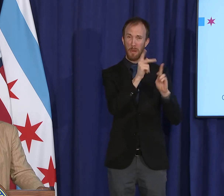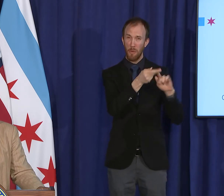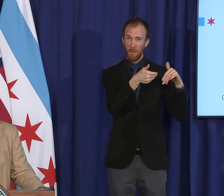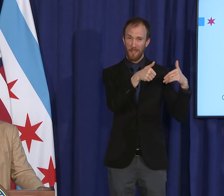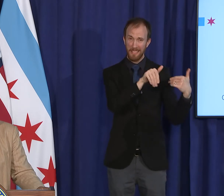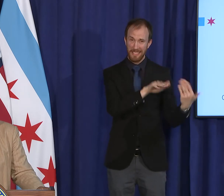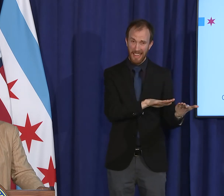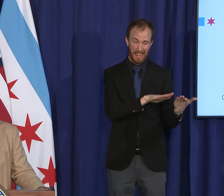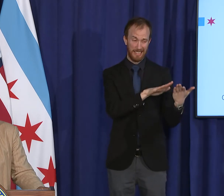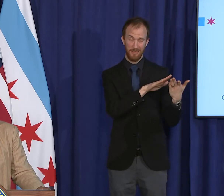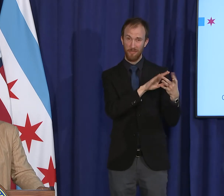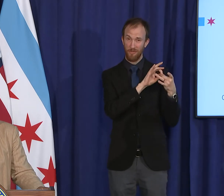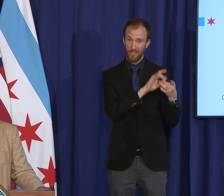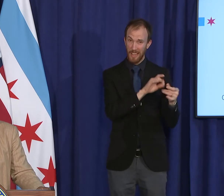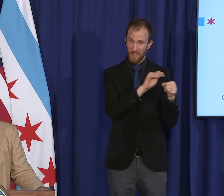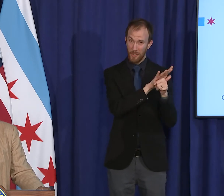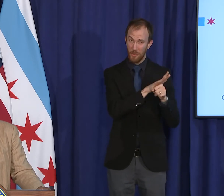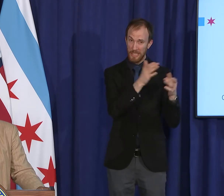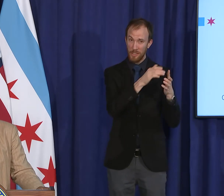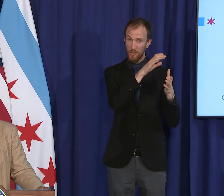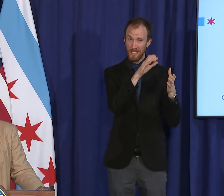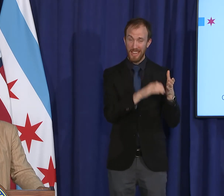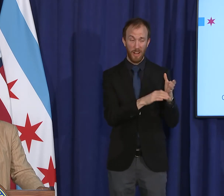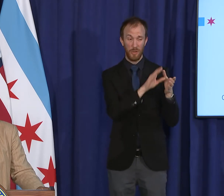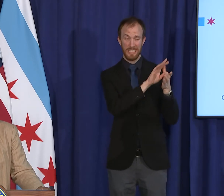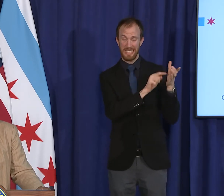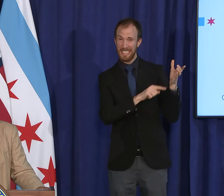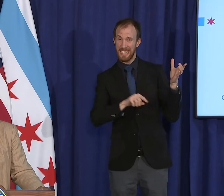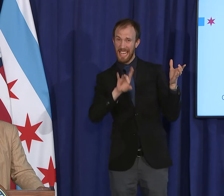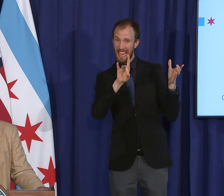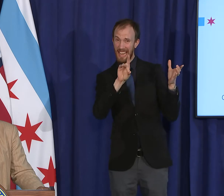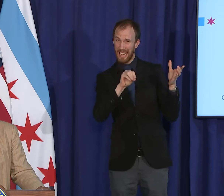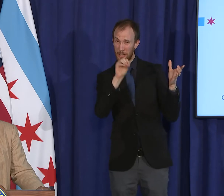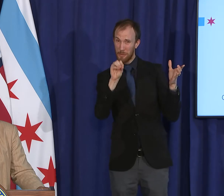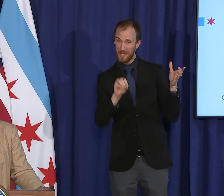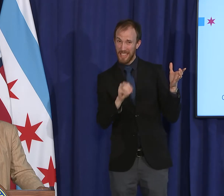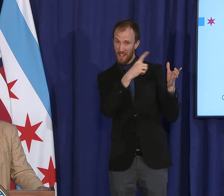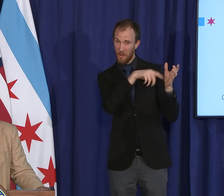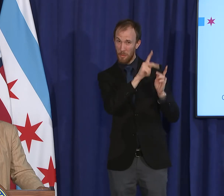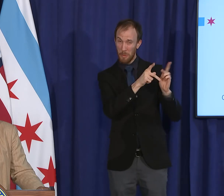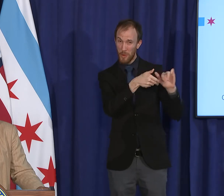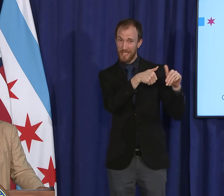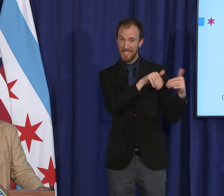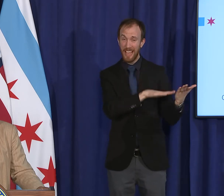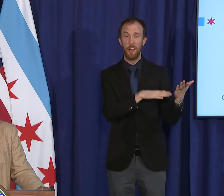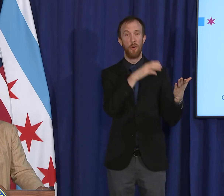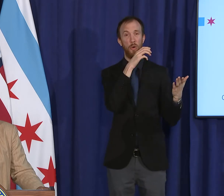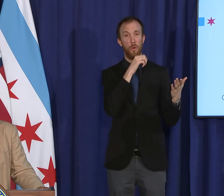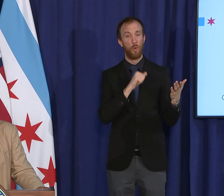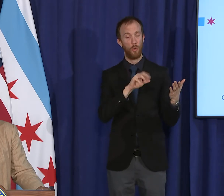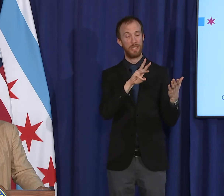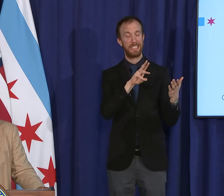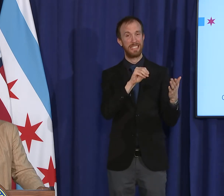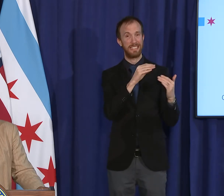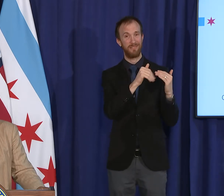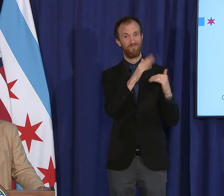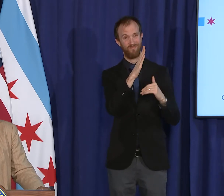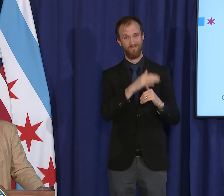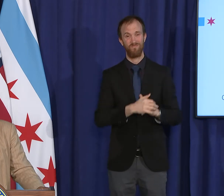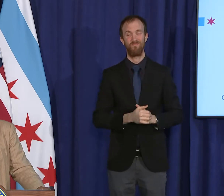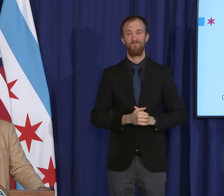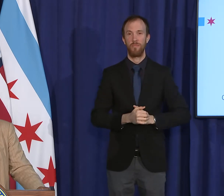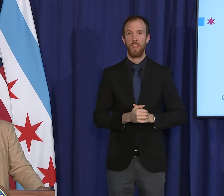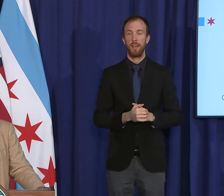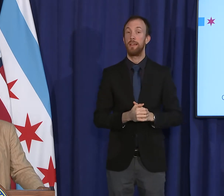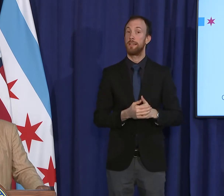COVID related deaths in Chicago have been in residents aged 60 and older. And to date, 1